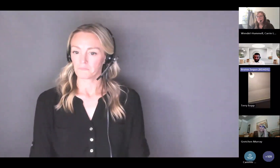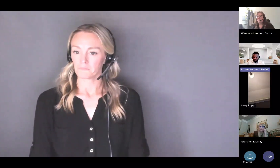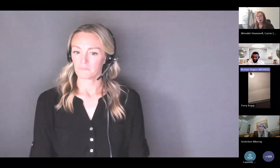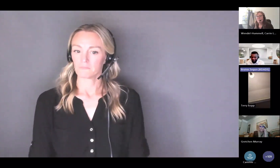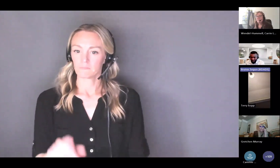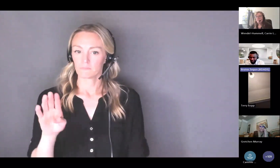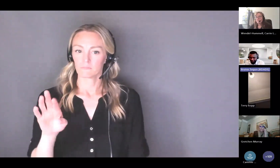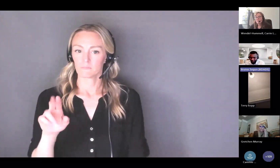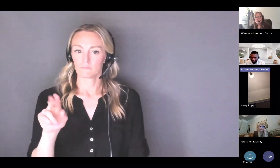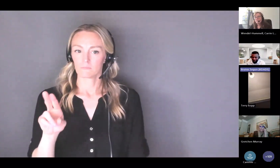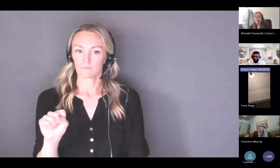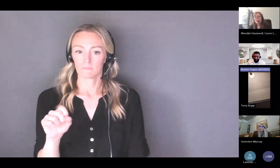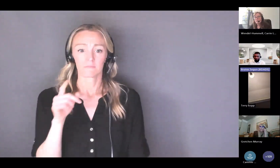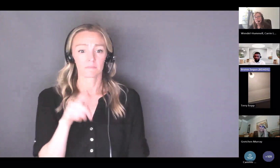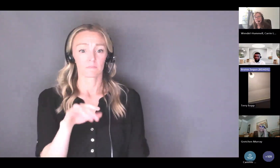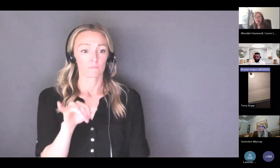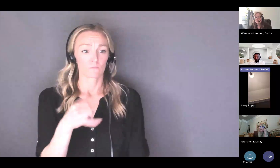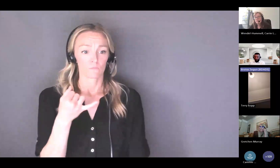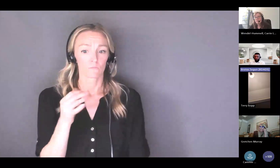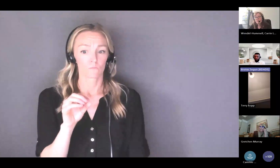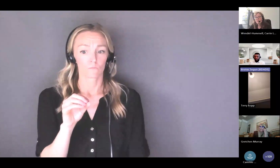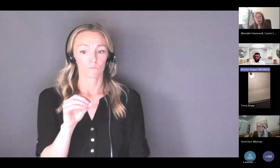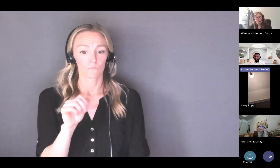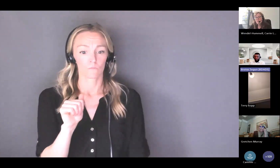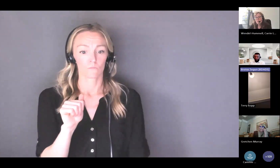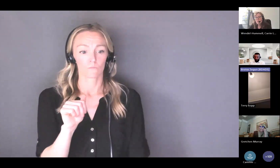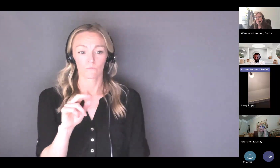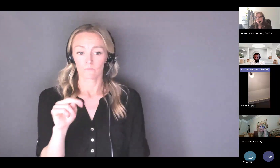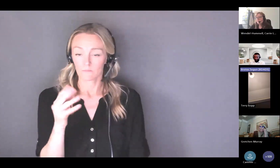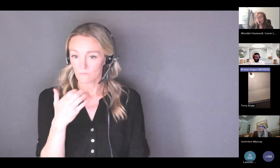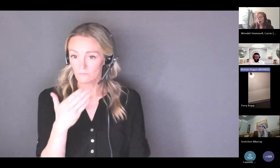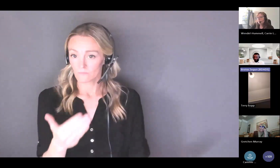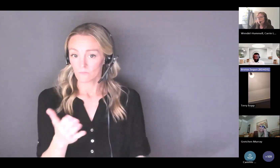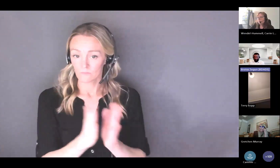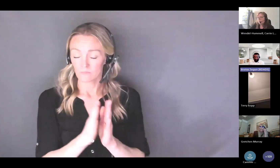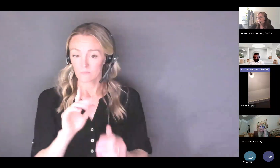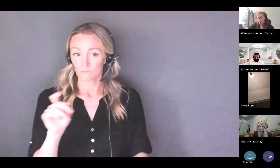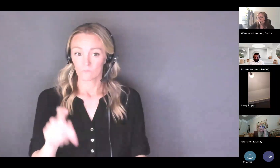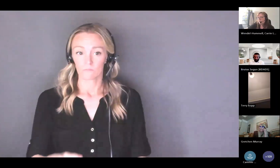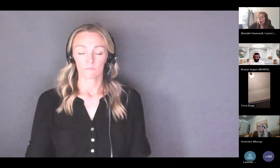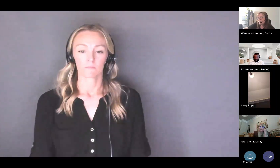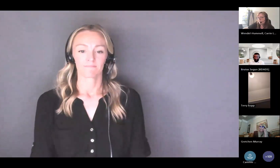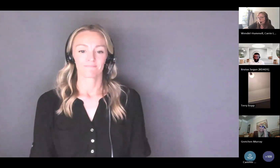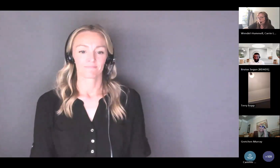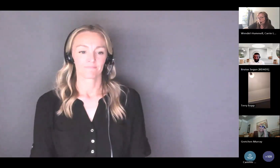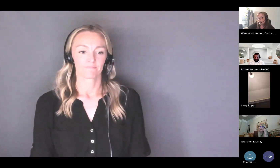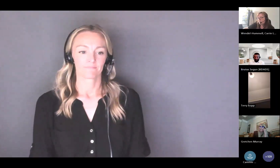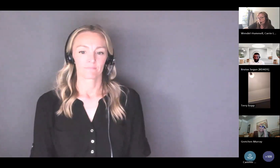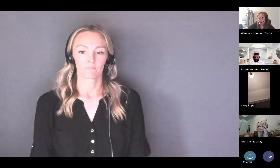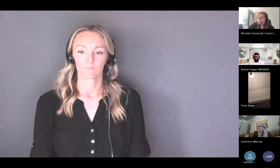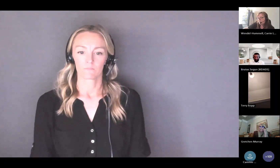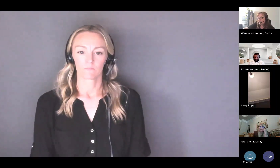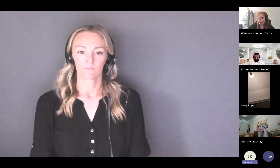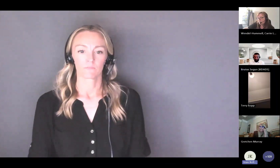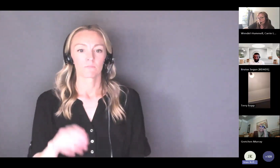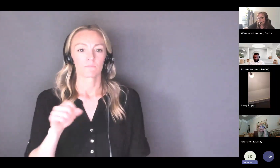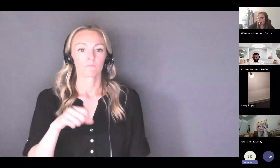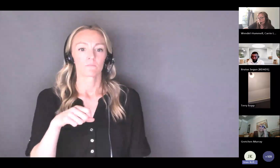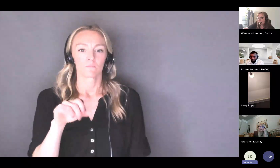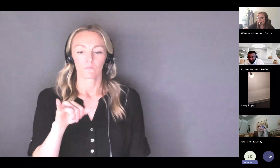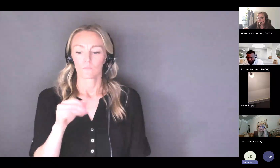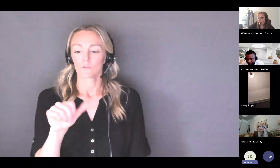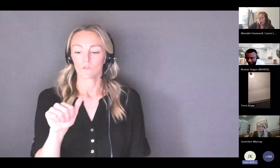And we have Joanne. I think you've been able to come off mute. Do you want to go ahead and ask your question, please? Yes, thank you. So I